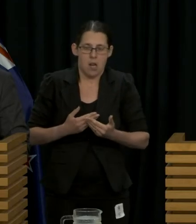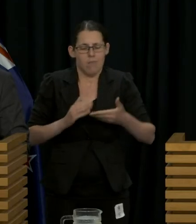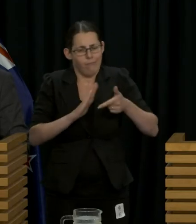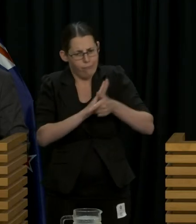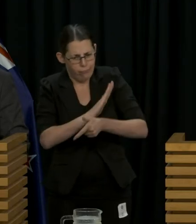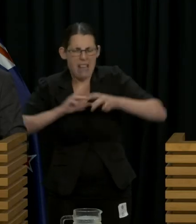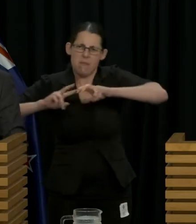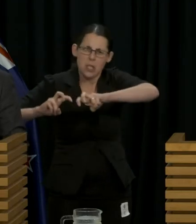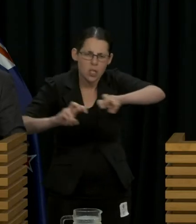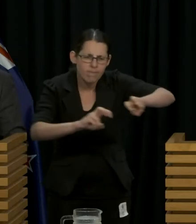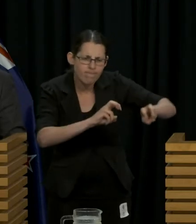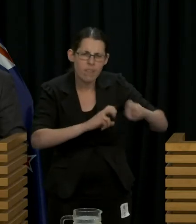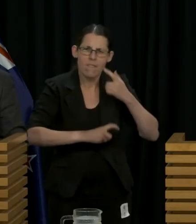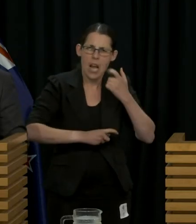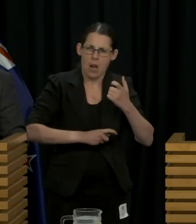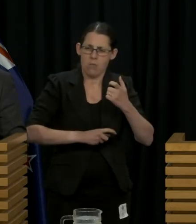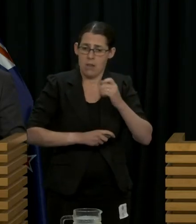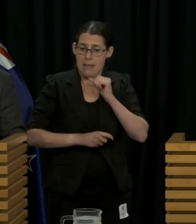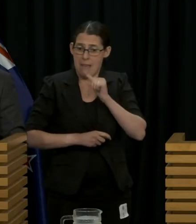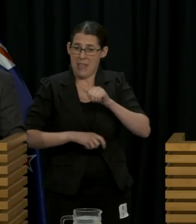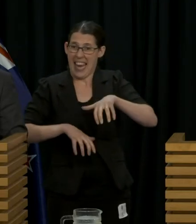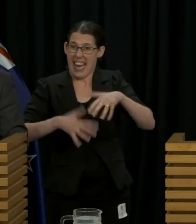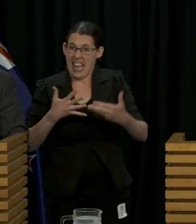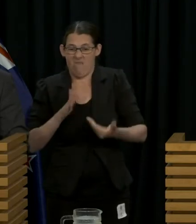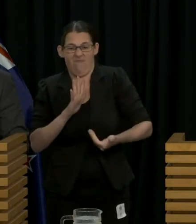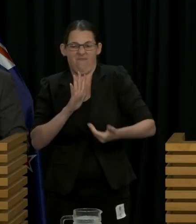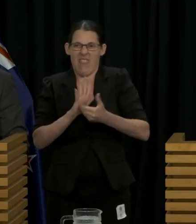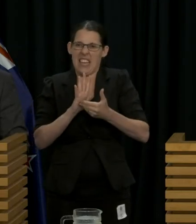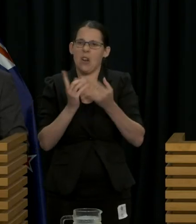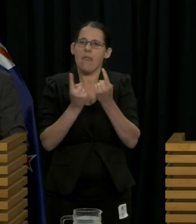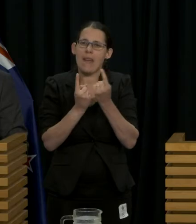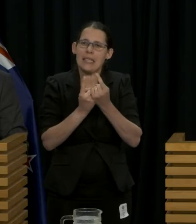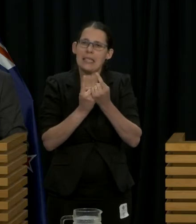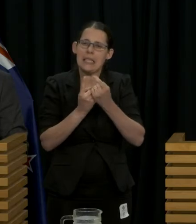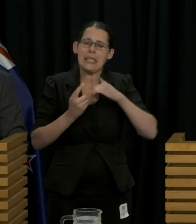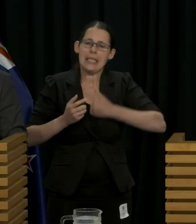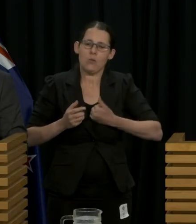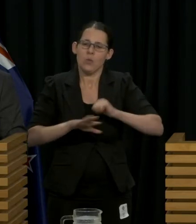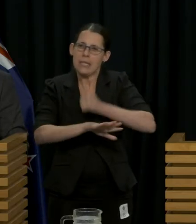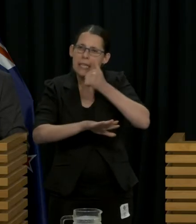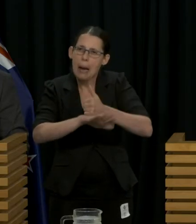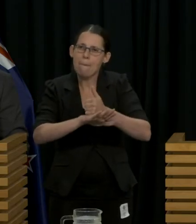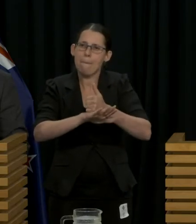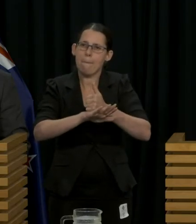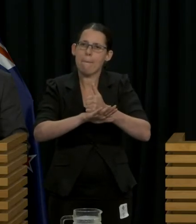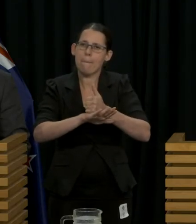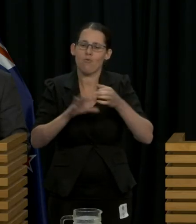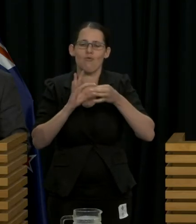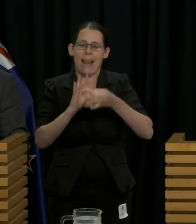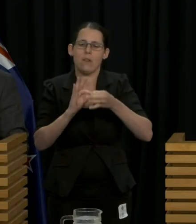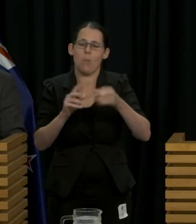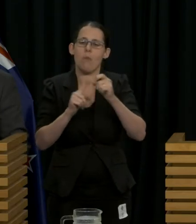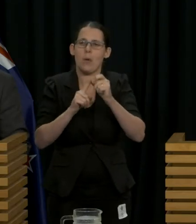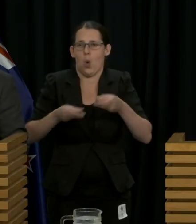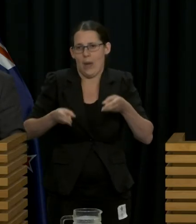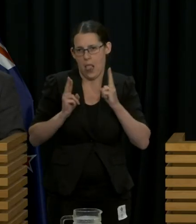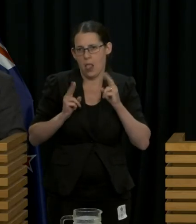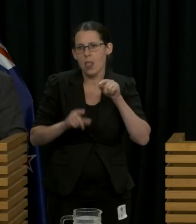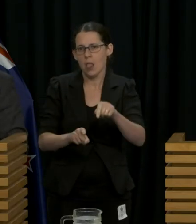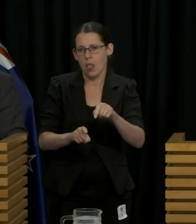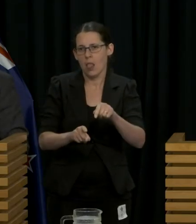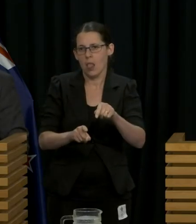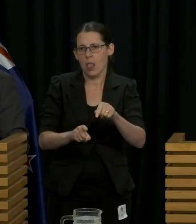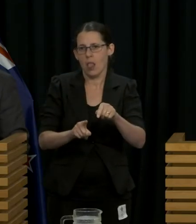will continue to identify whether there are any additional measures that might need to be put in place around that facility to see whether there are